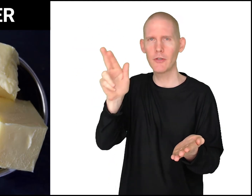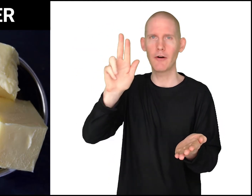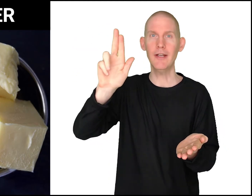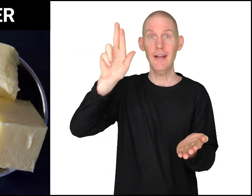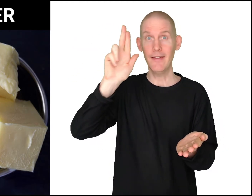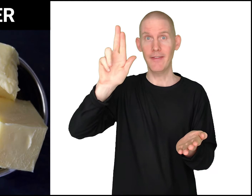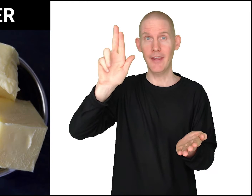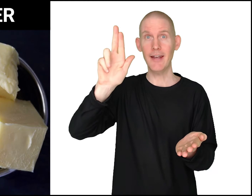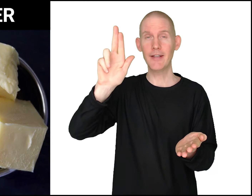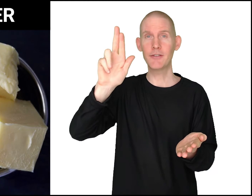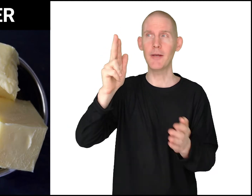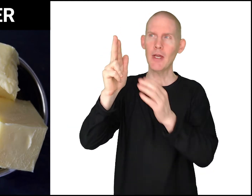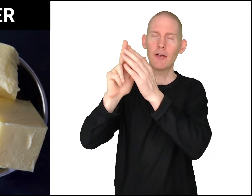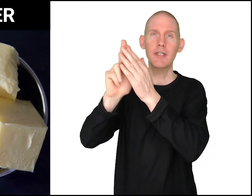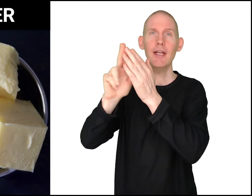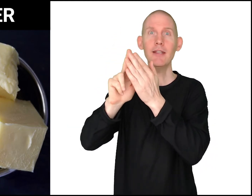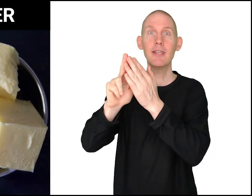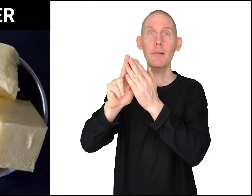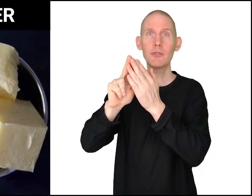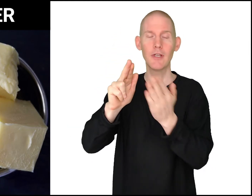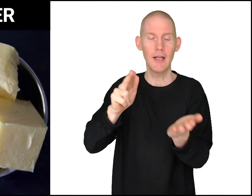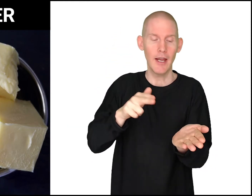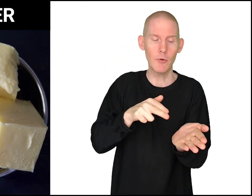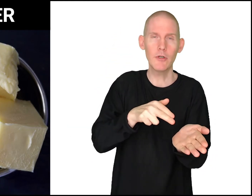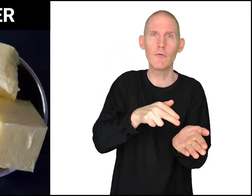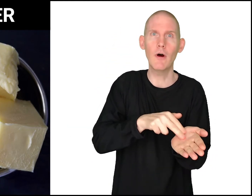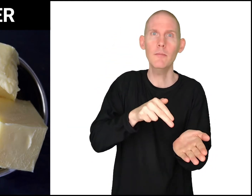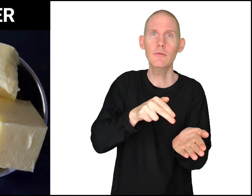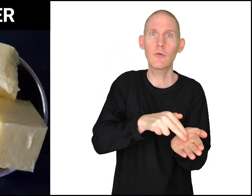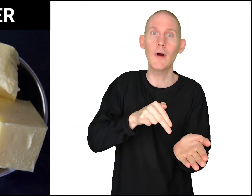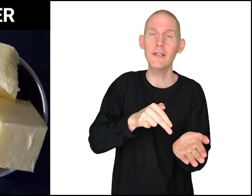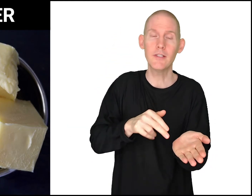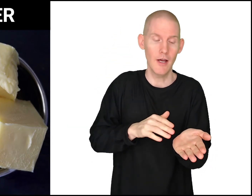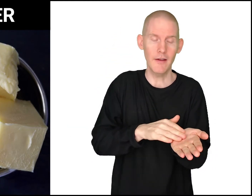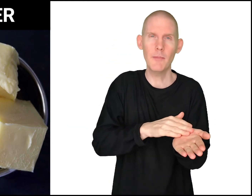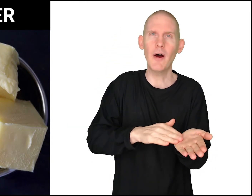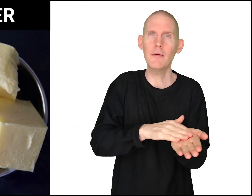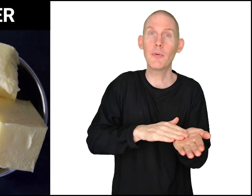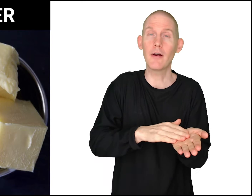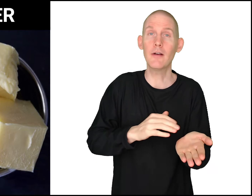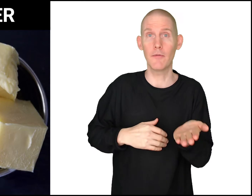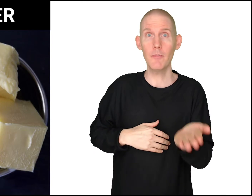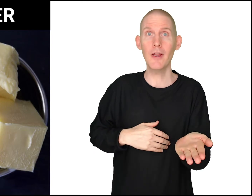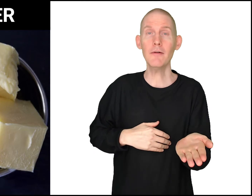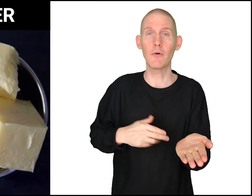right? That hand shape. Now take the tips, and we're going to rub twice on the bottom part of our platform,